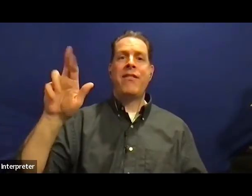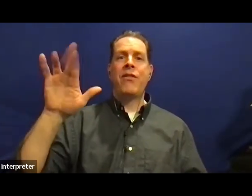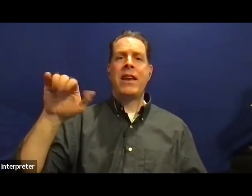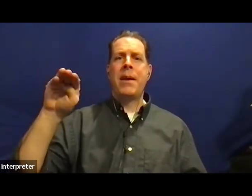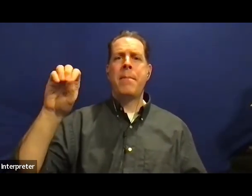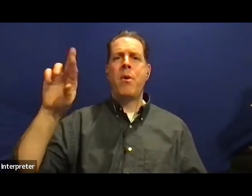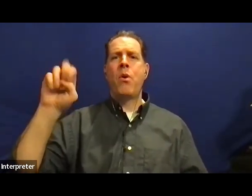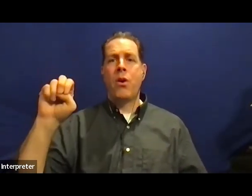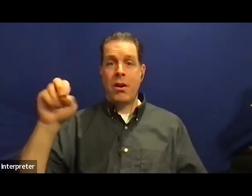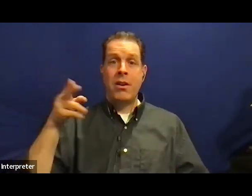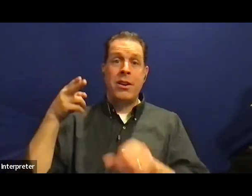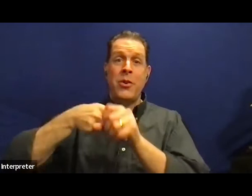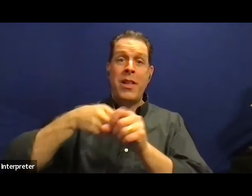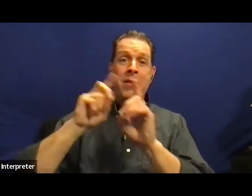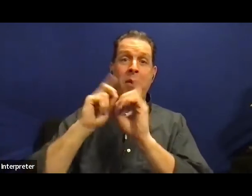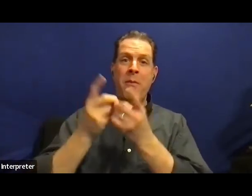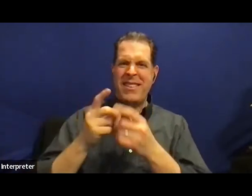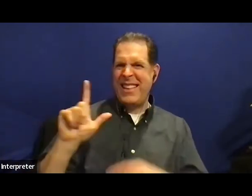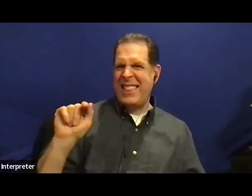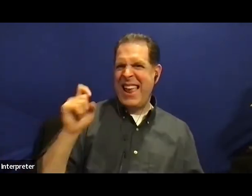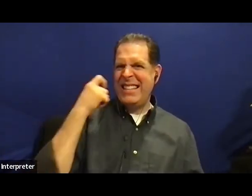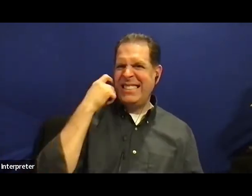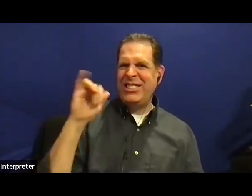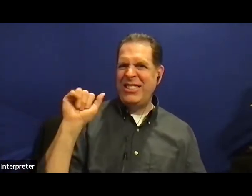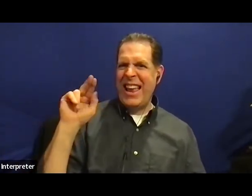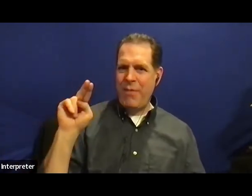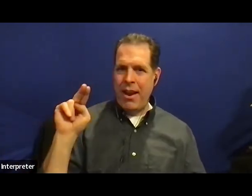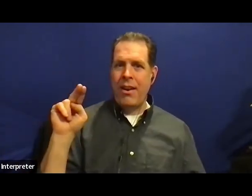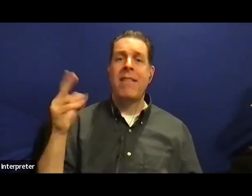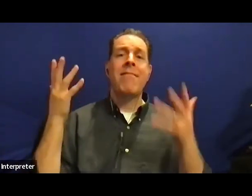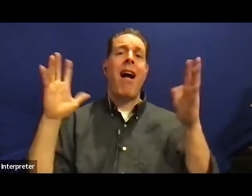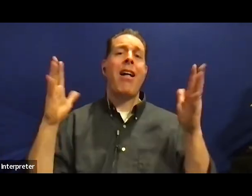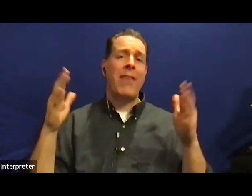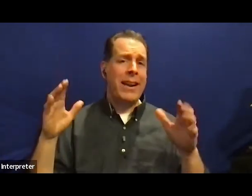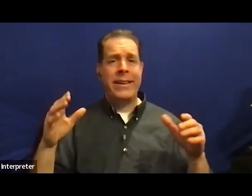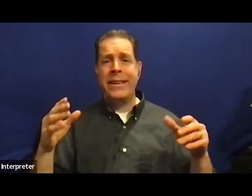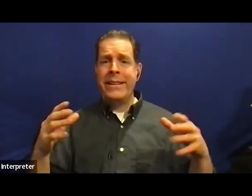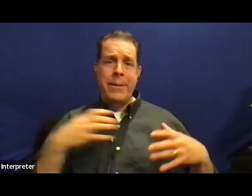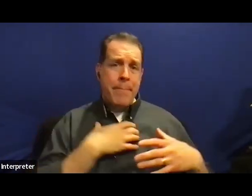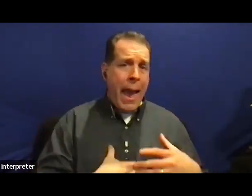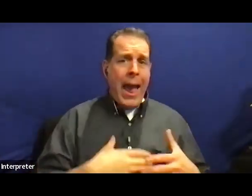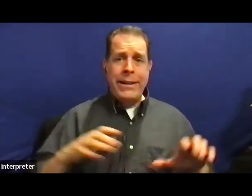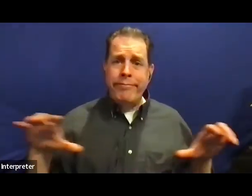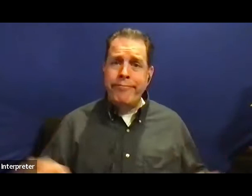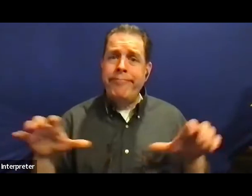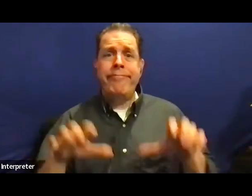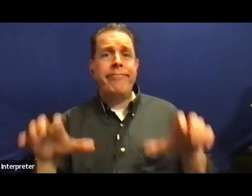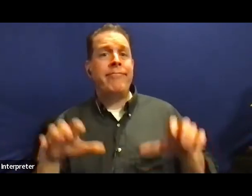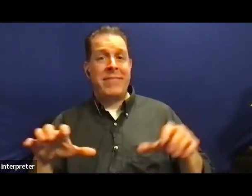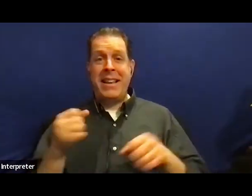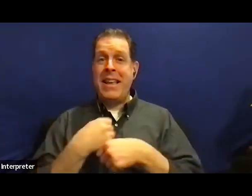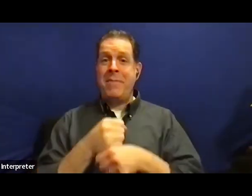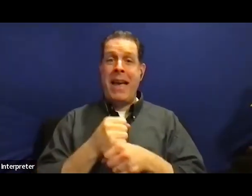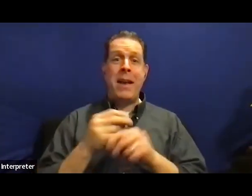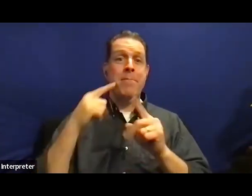who joined the department in late January and is already applying his passion and experience to making